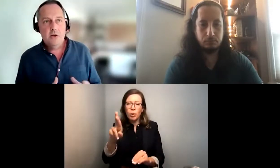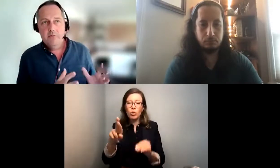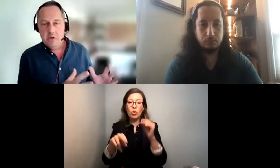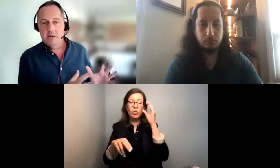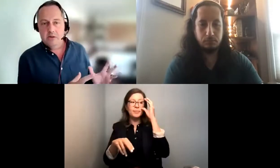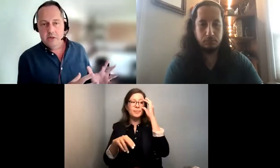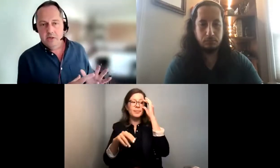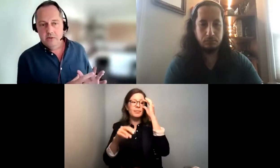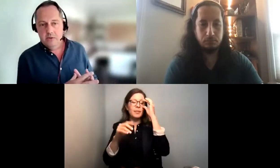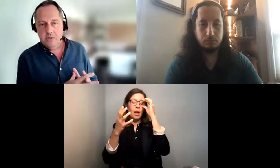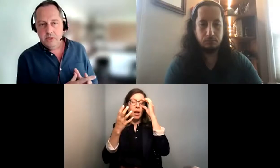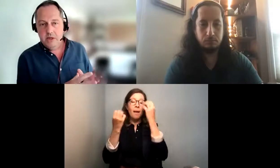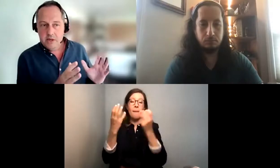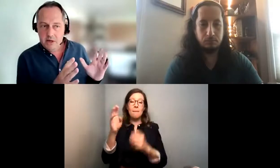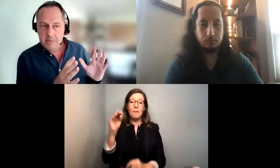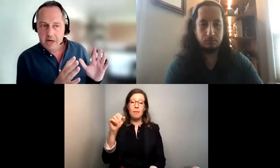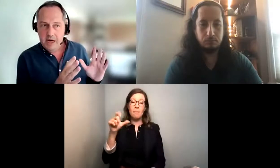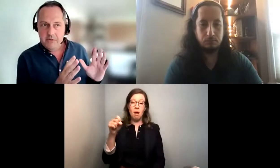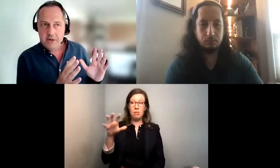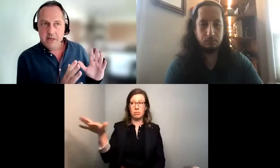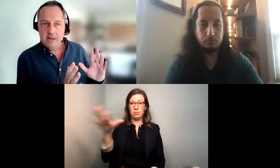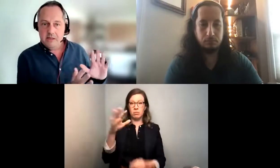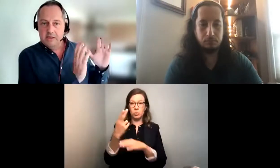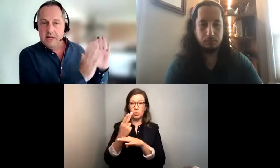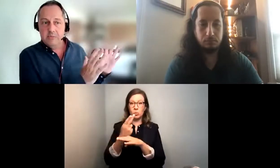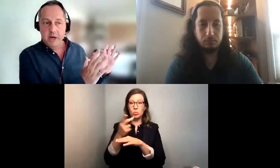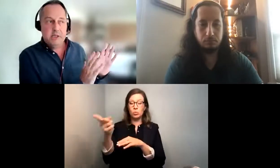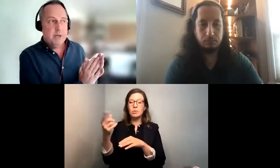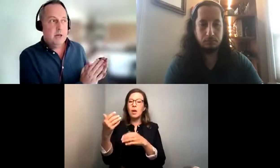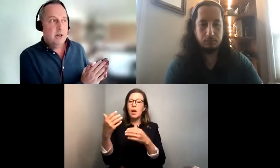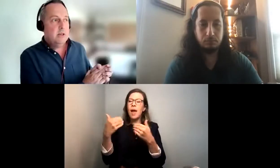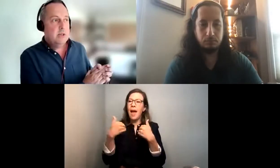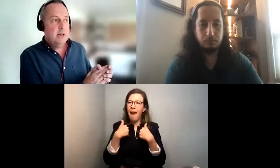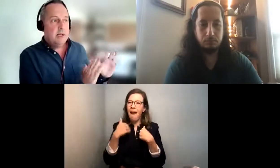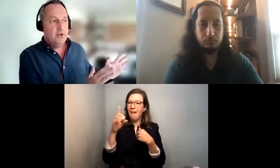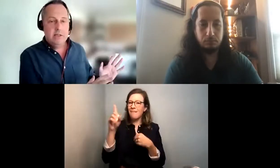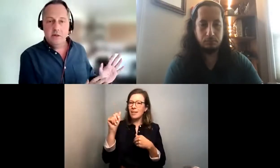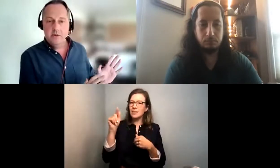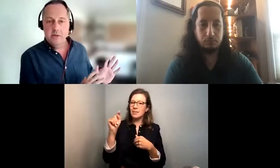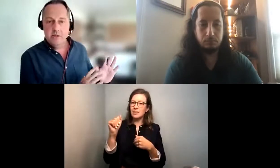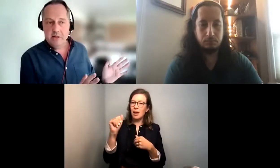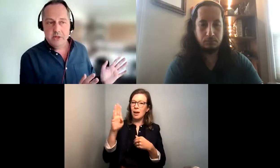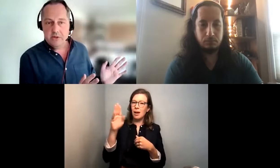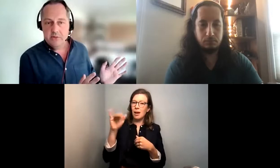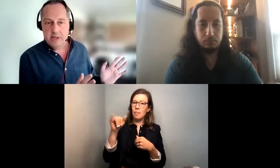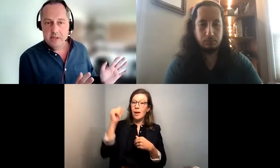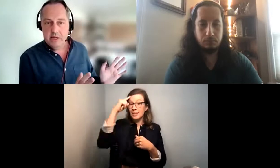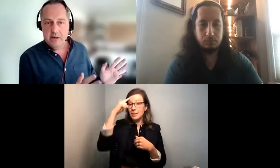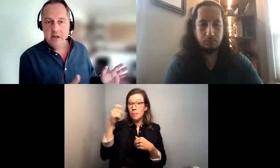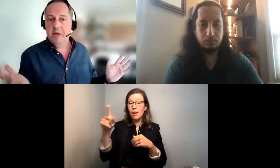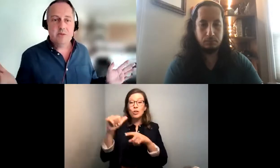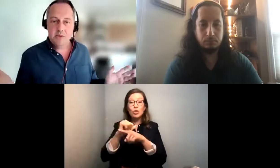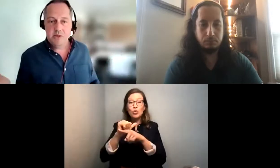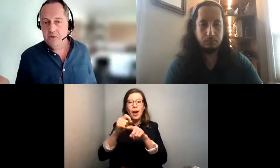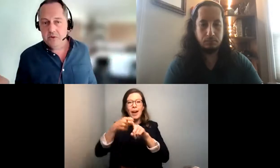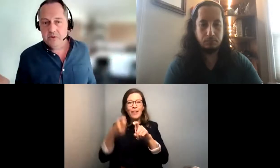a lot of the models that are used have a data bias because they're trained on still images from the internet